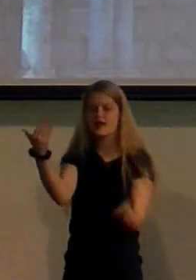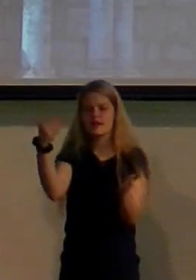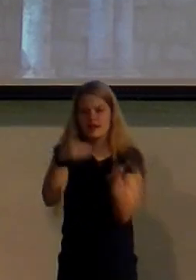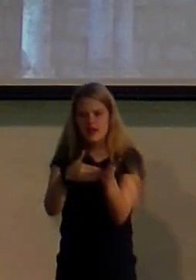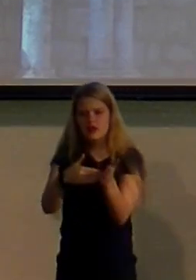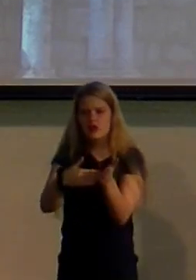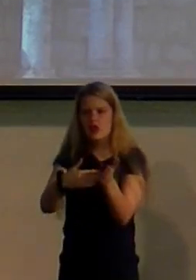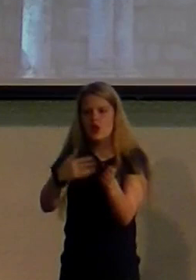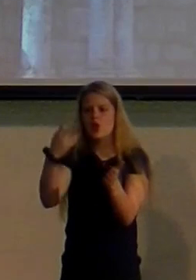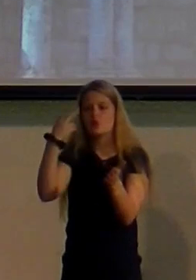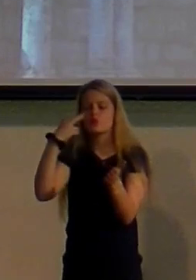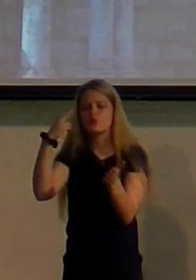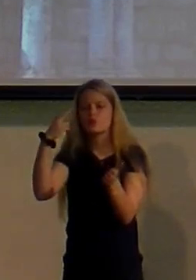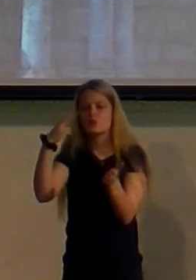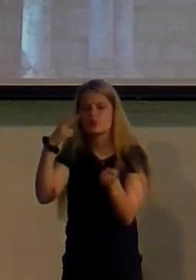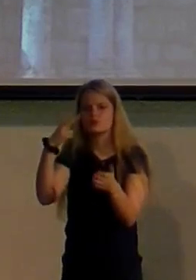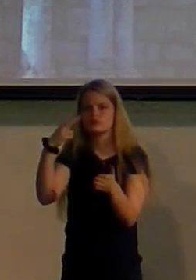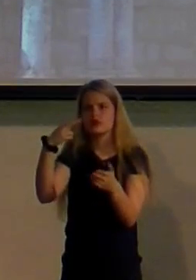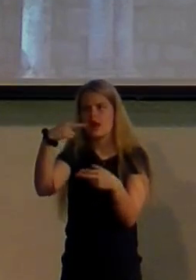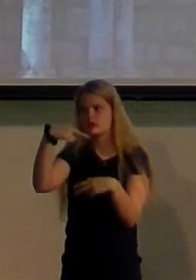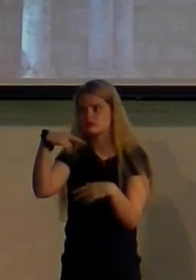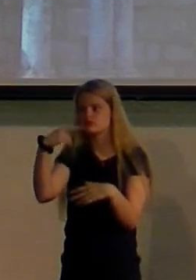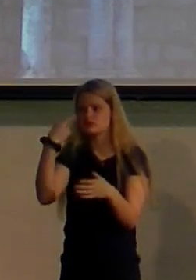authority of Jesus Christ.